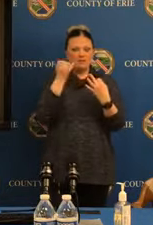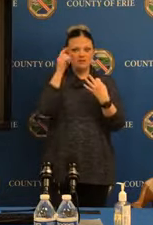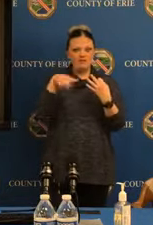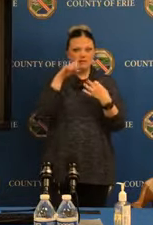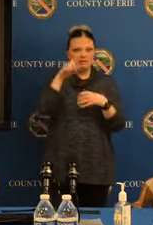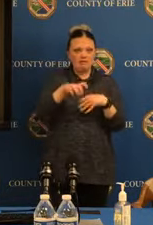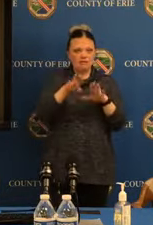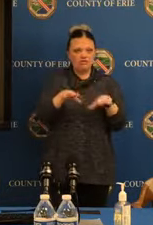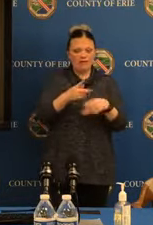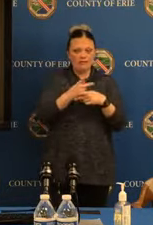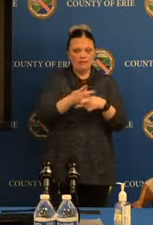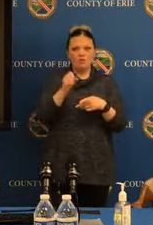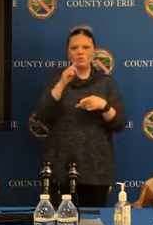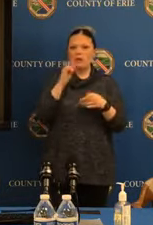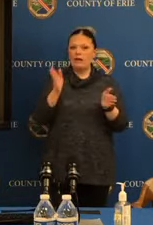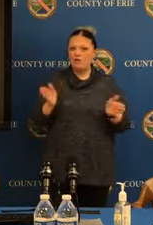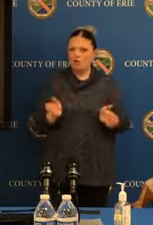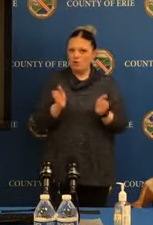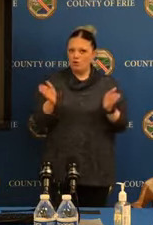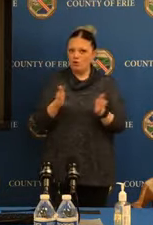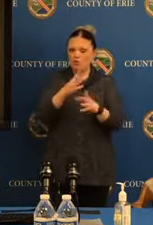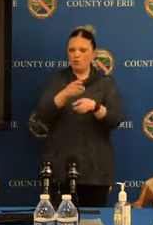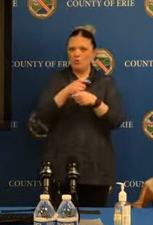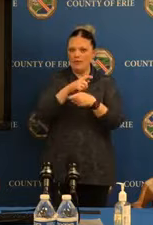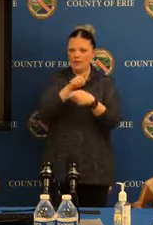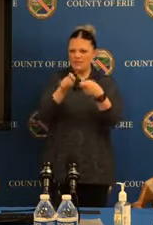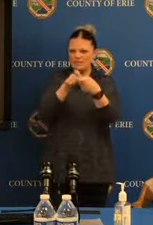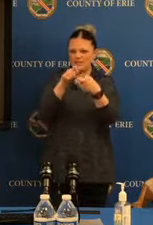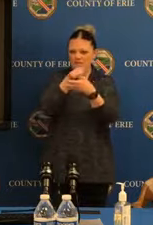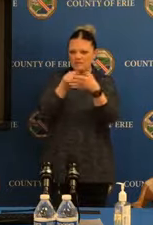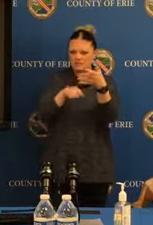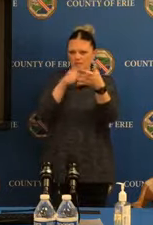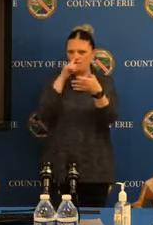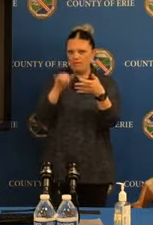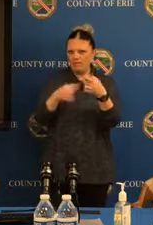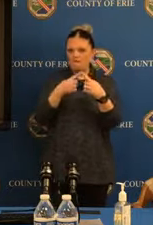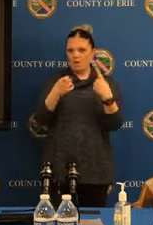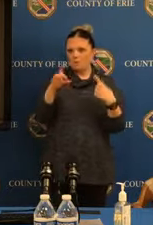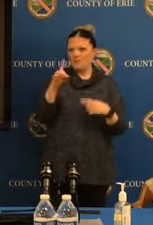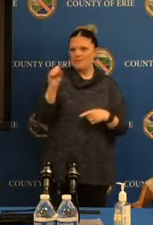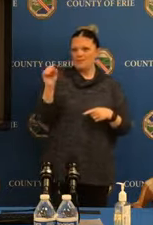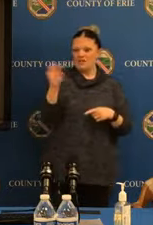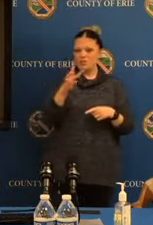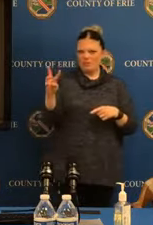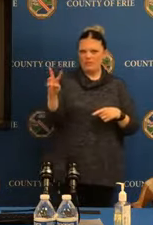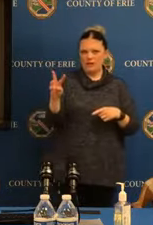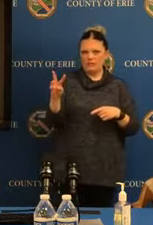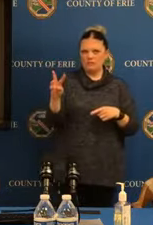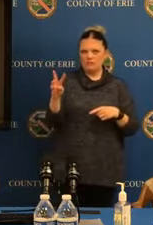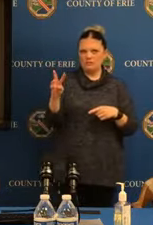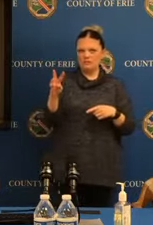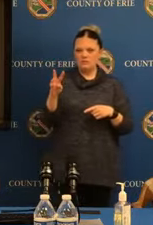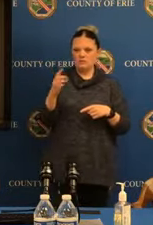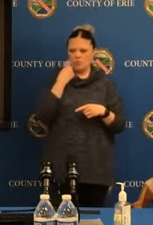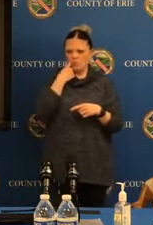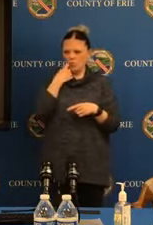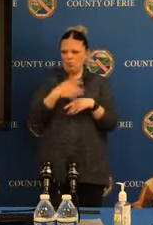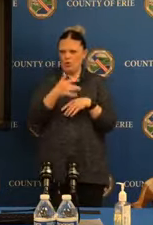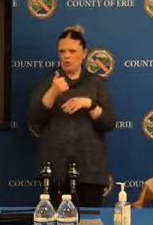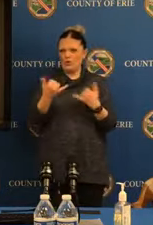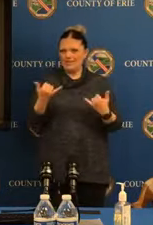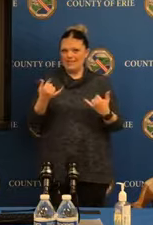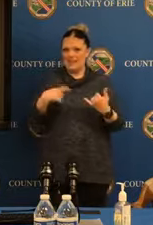childcare. So I do encourage you to get the specifics on that from DSS's website. Earlier today, we also